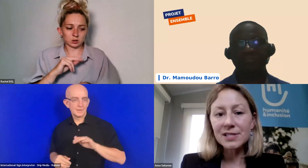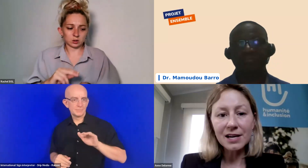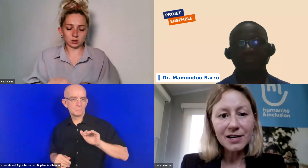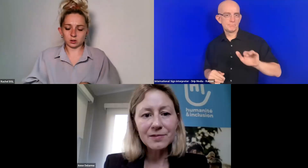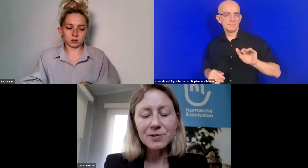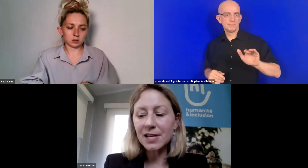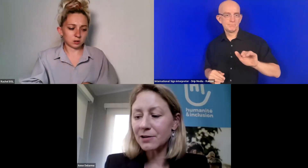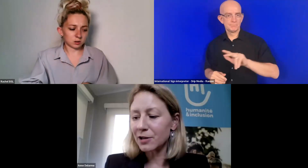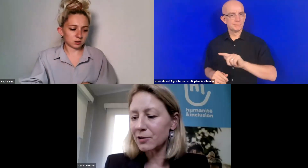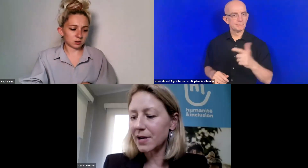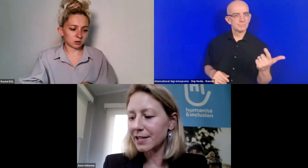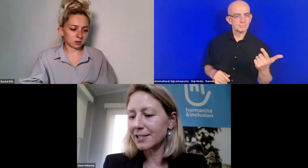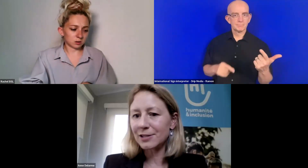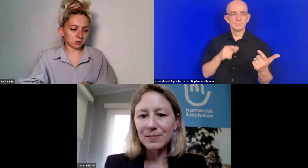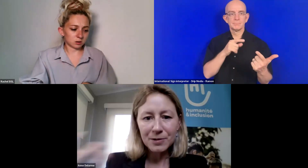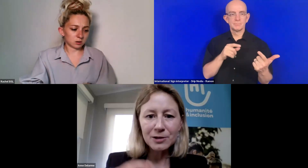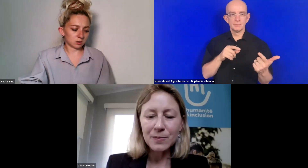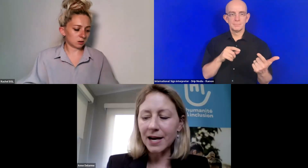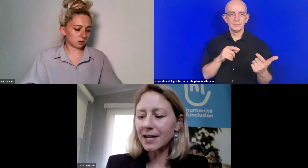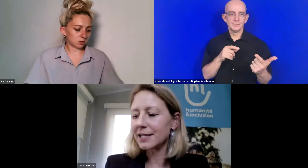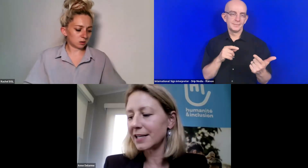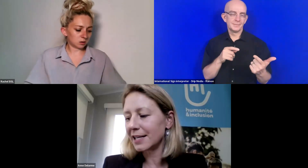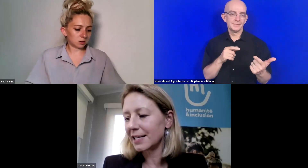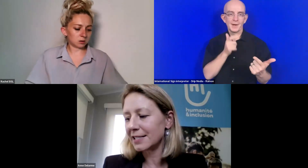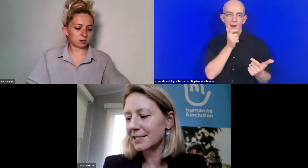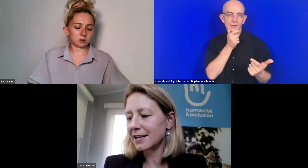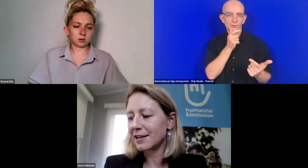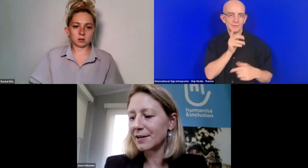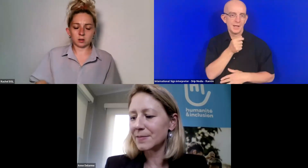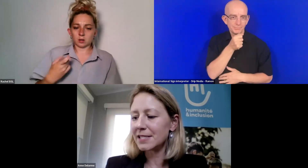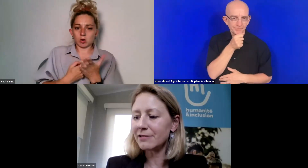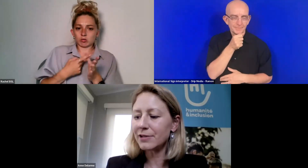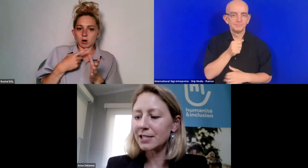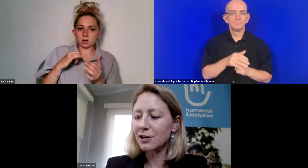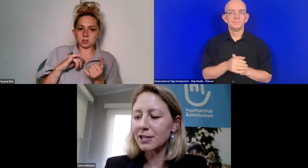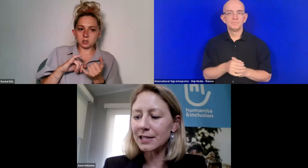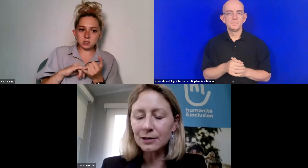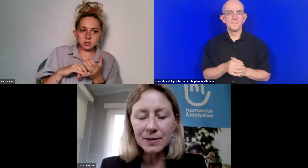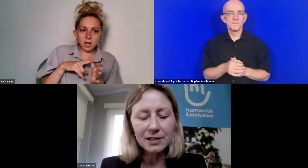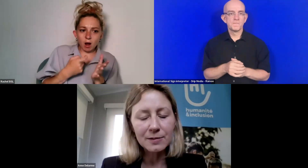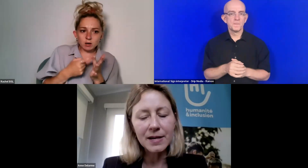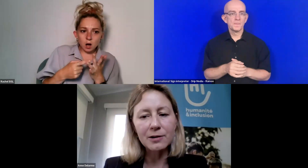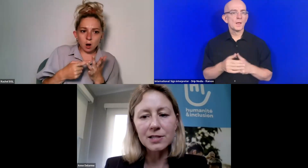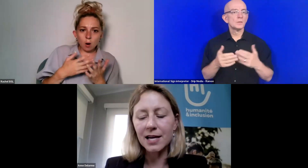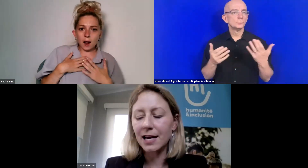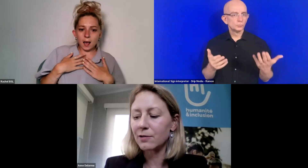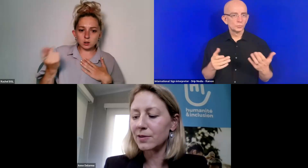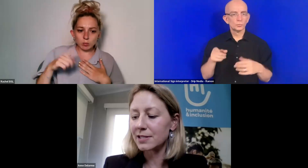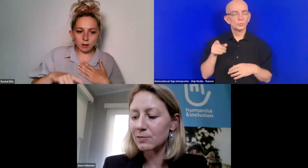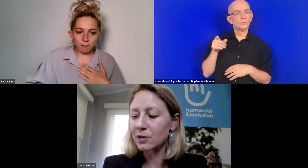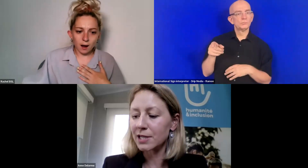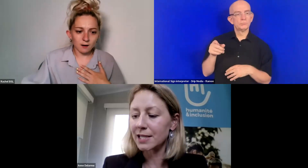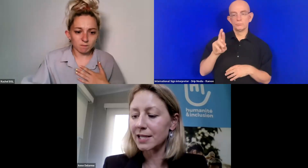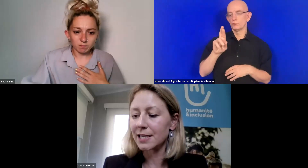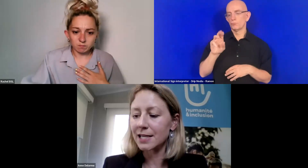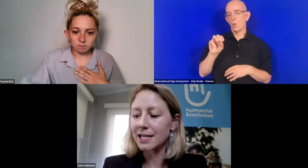So Rosario, I'd like to bring you back and see if we can talk a little bit about how